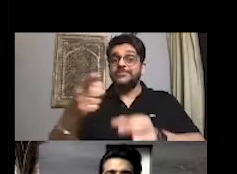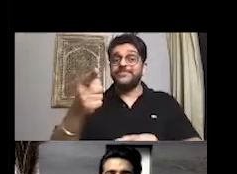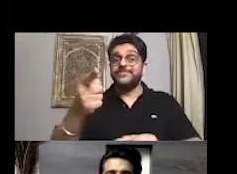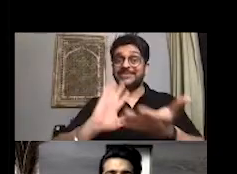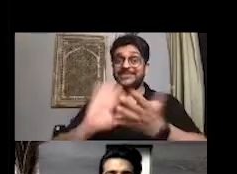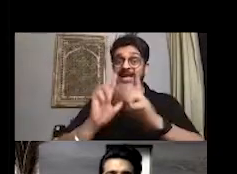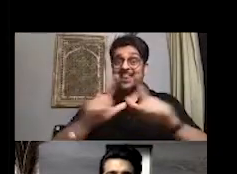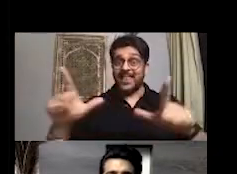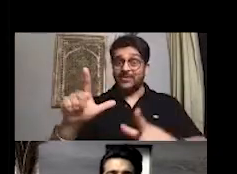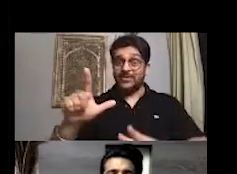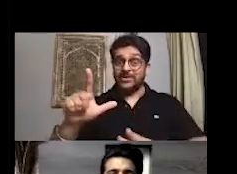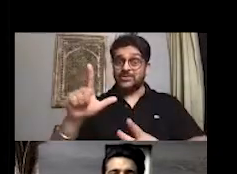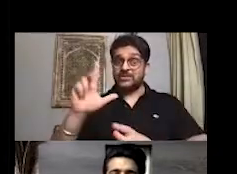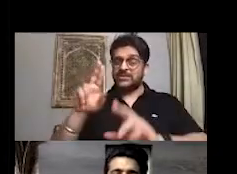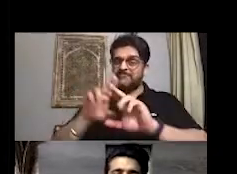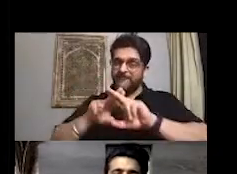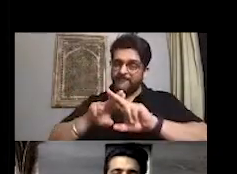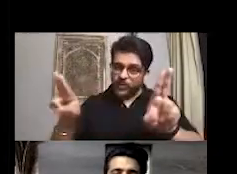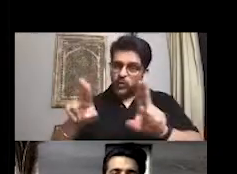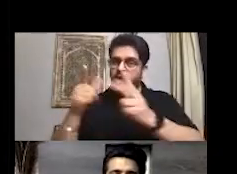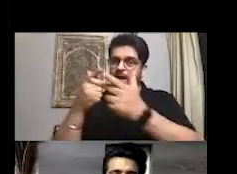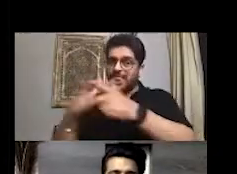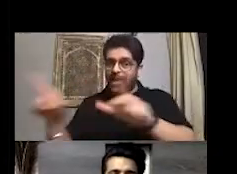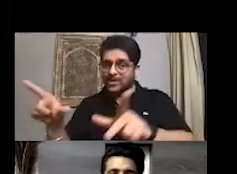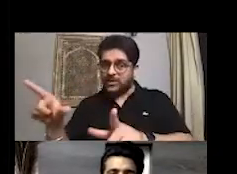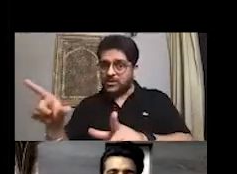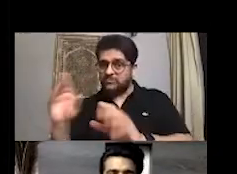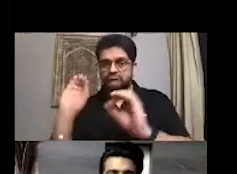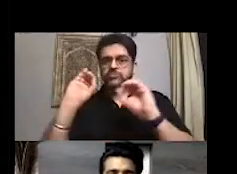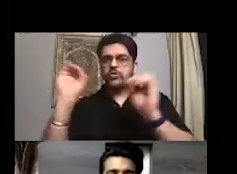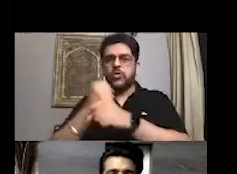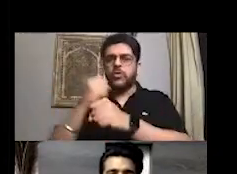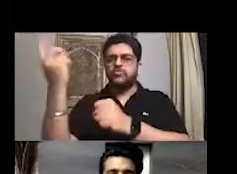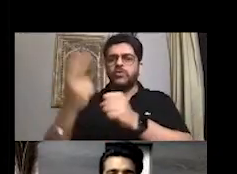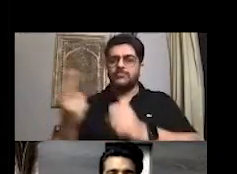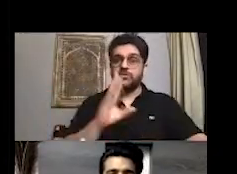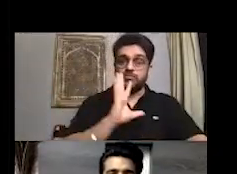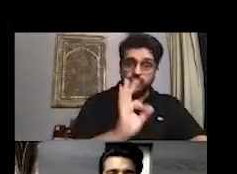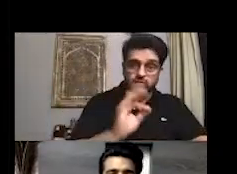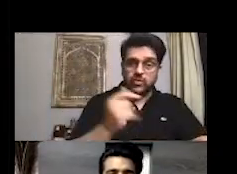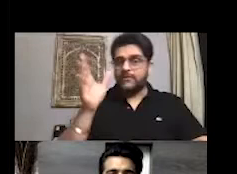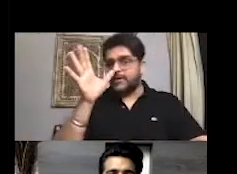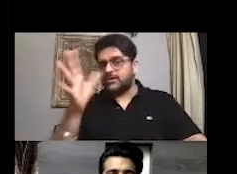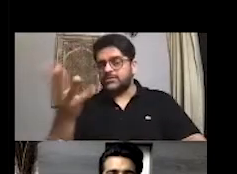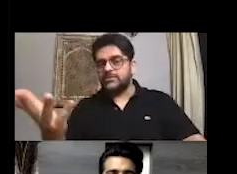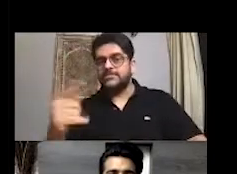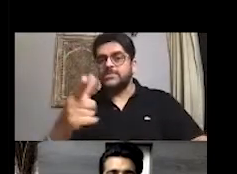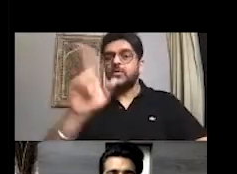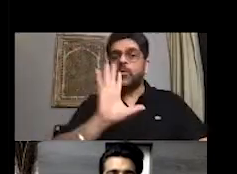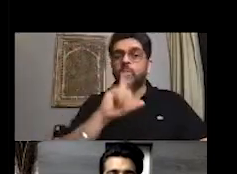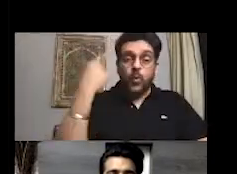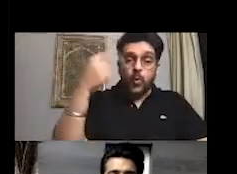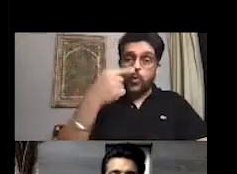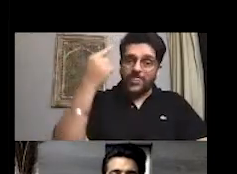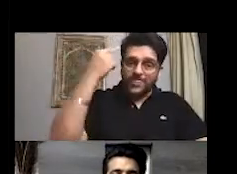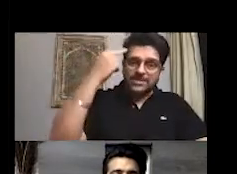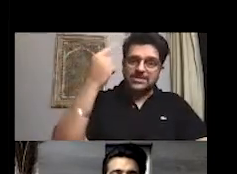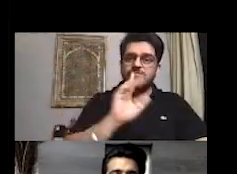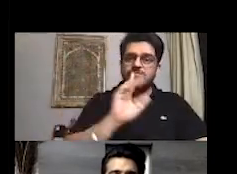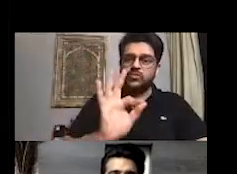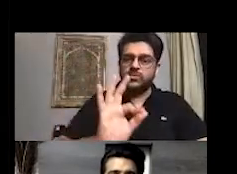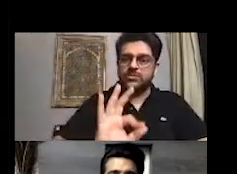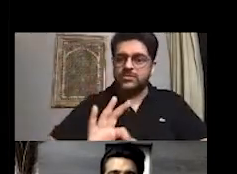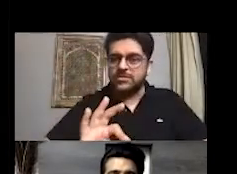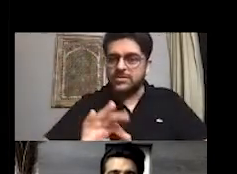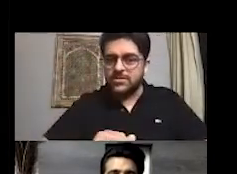So the second statement is sign language is not a complete language and it didn't have a